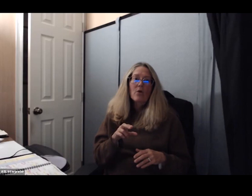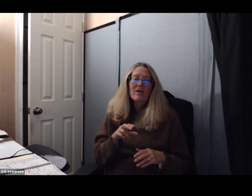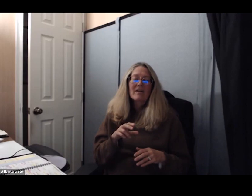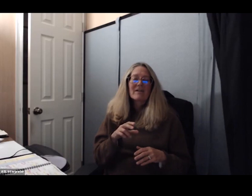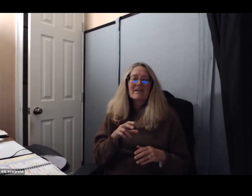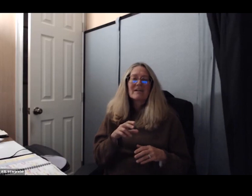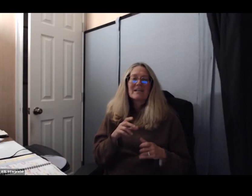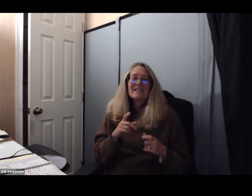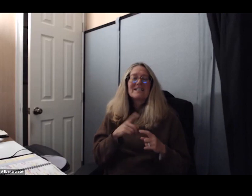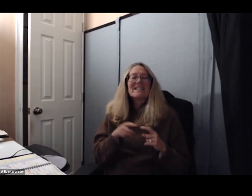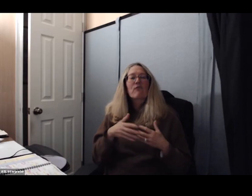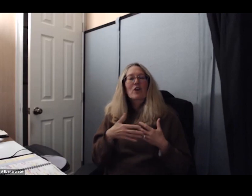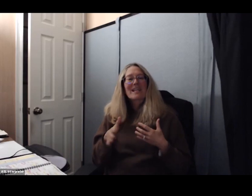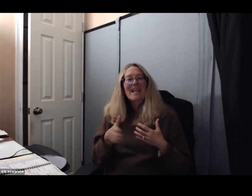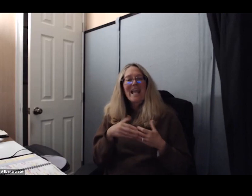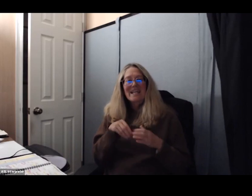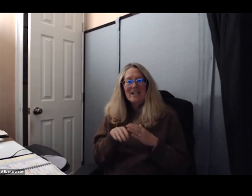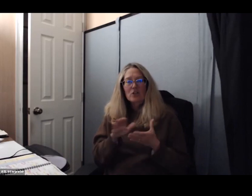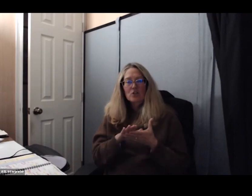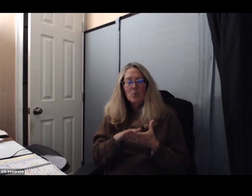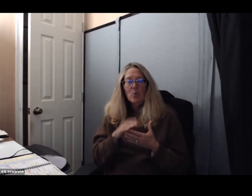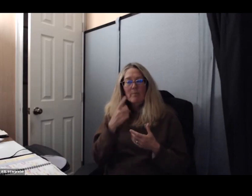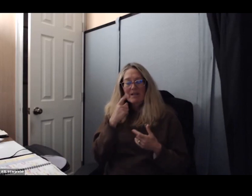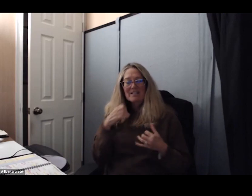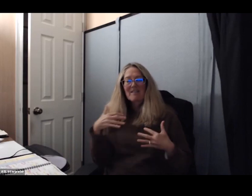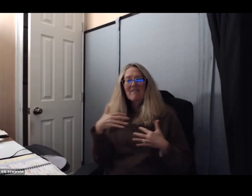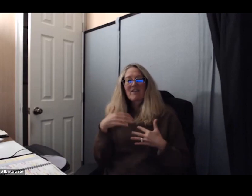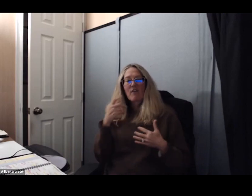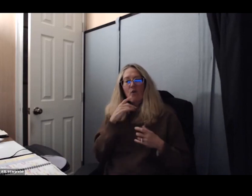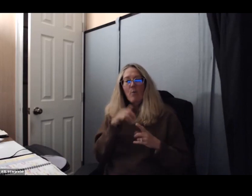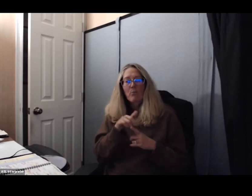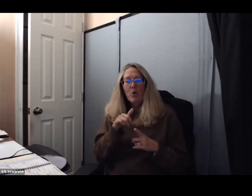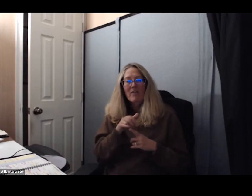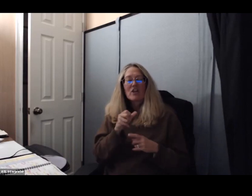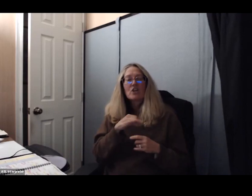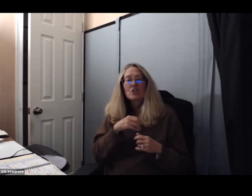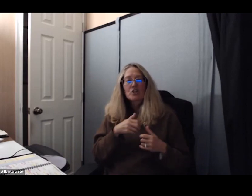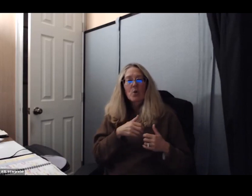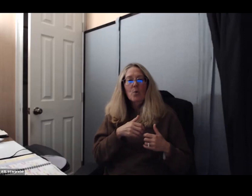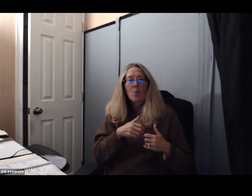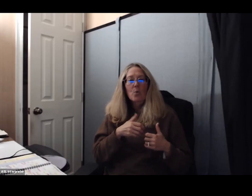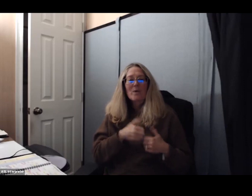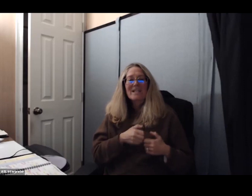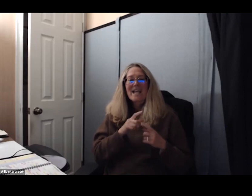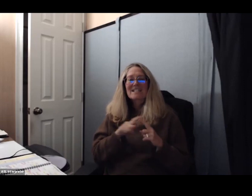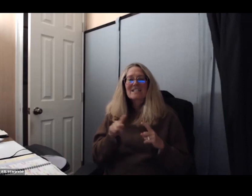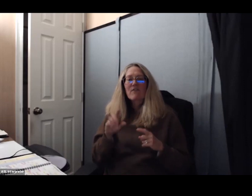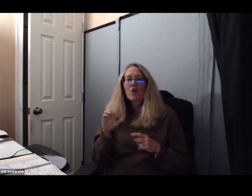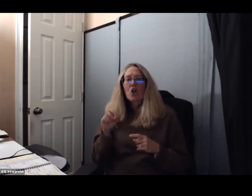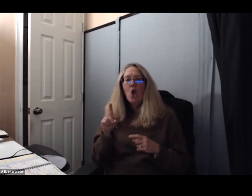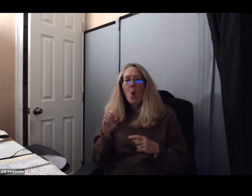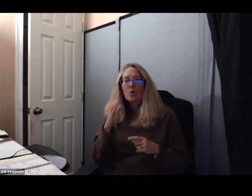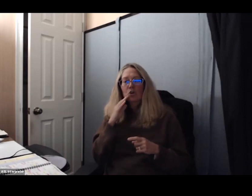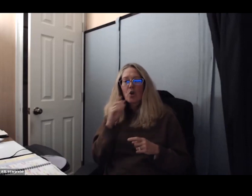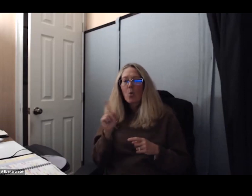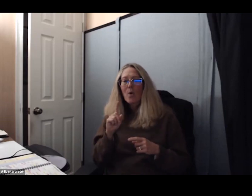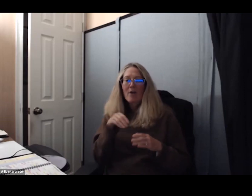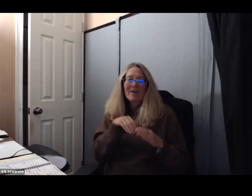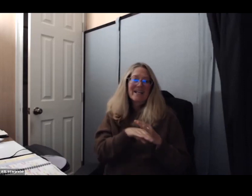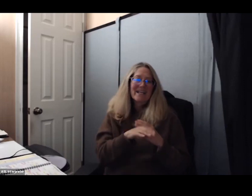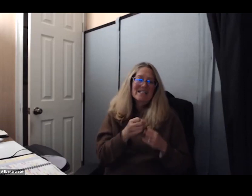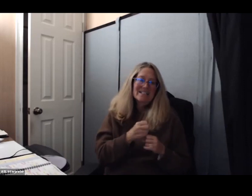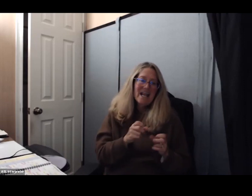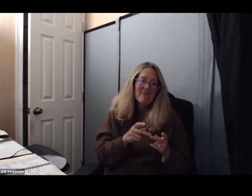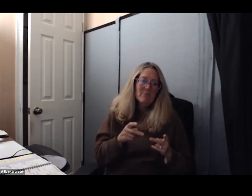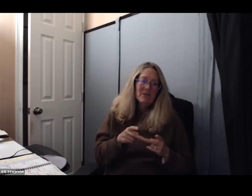different gate to get into school today for fear of being bullied. So we all text each other different codes so we know where it is to enter